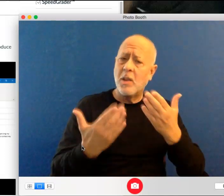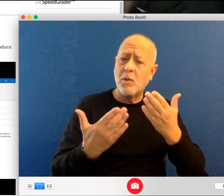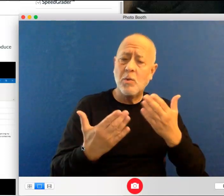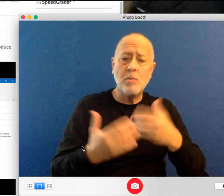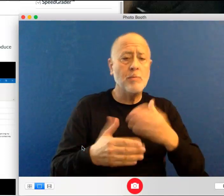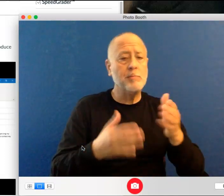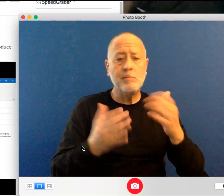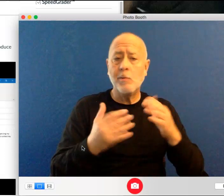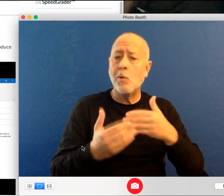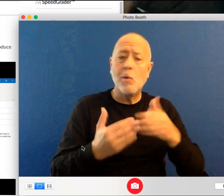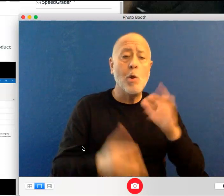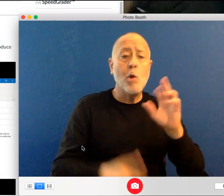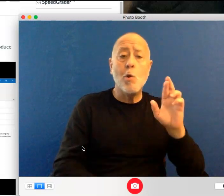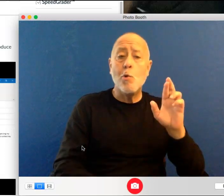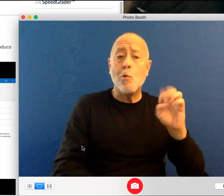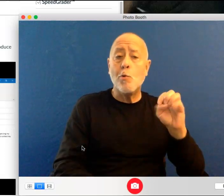regards,